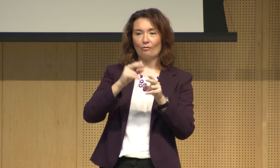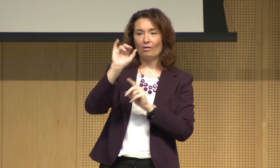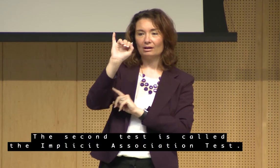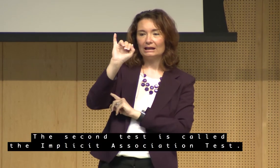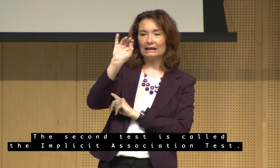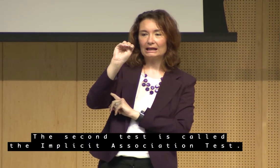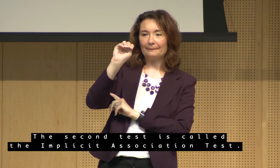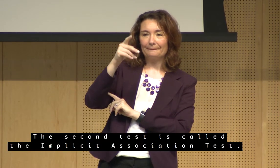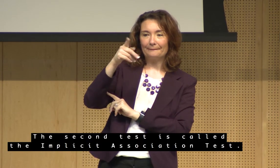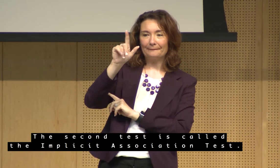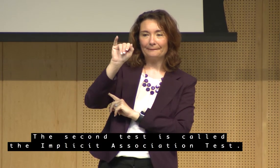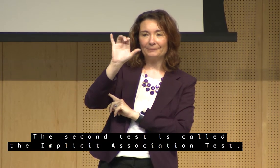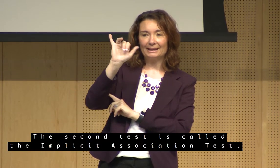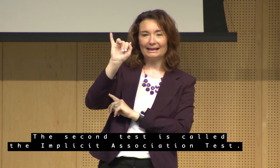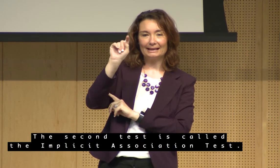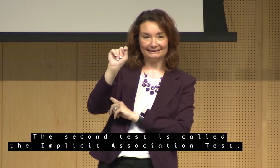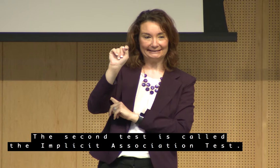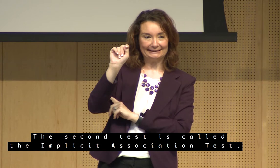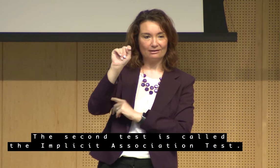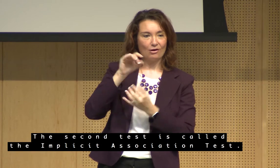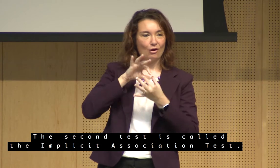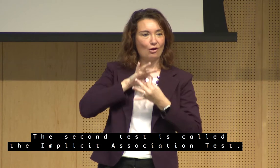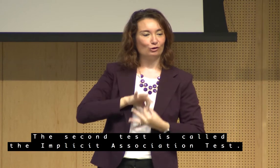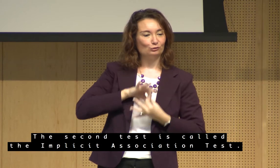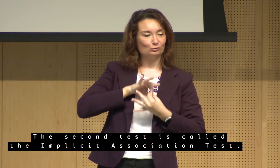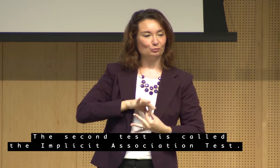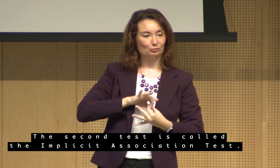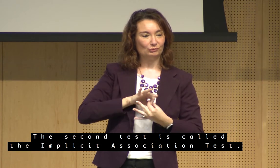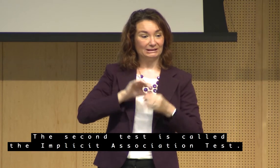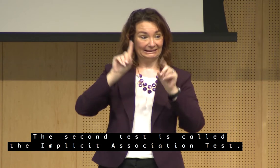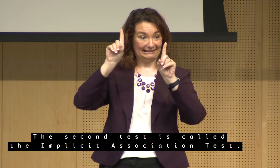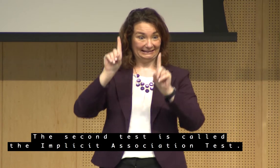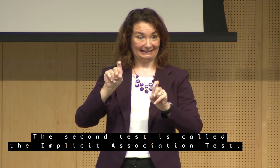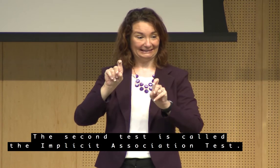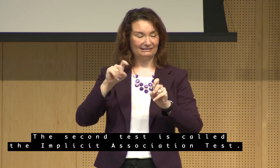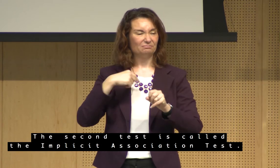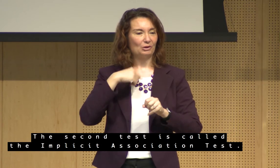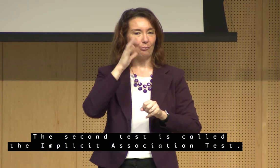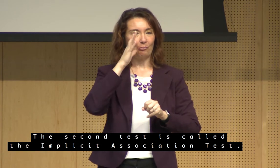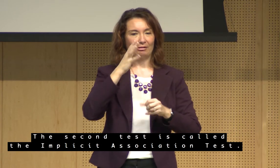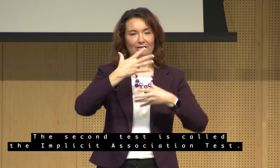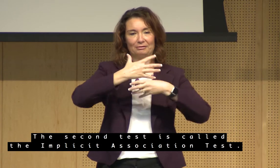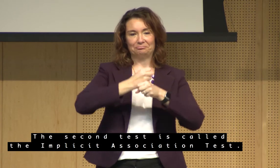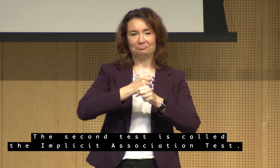The second test is called the implicit association test.